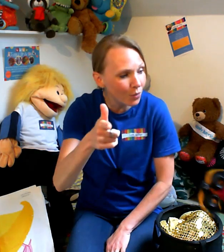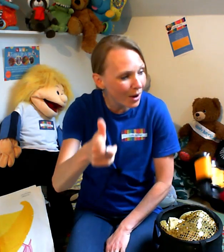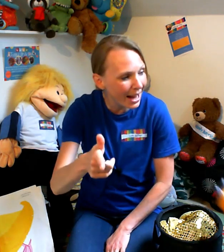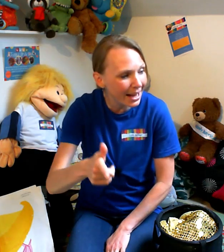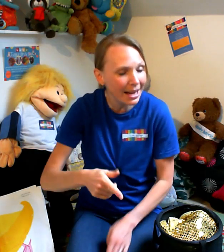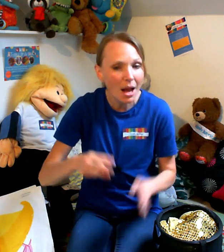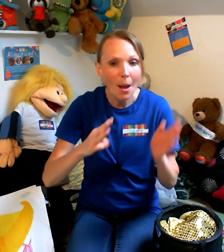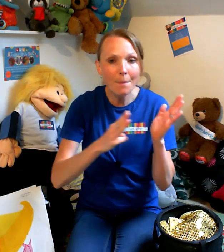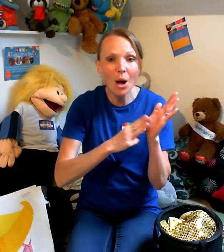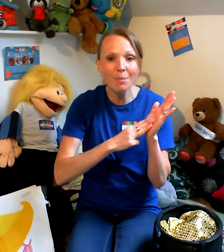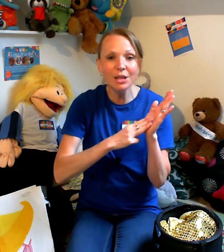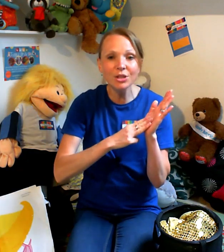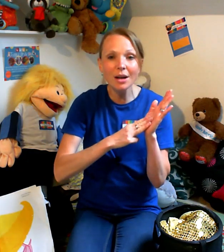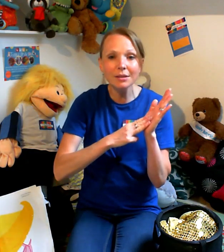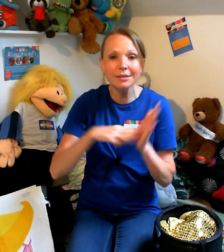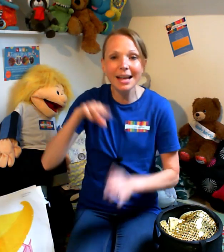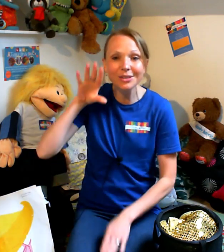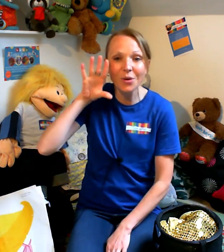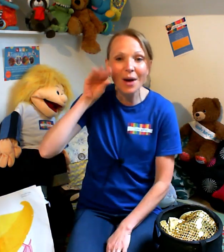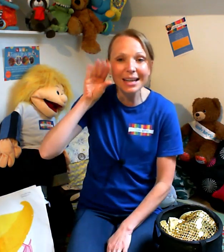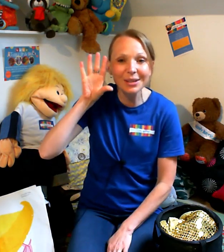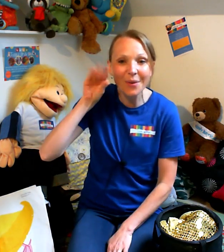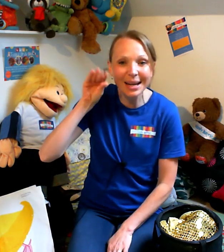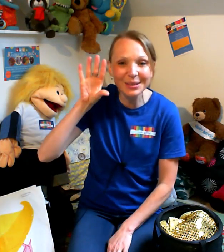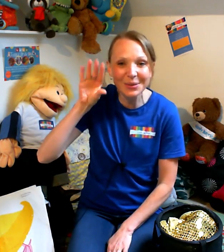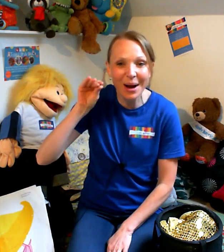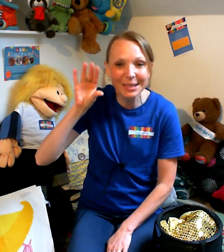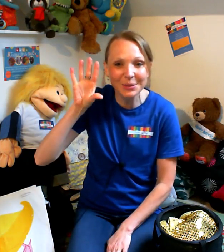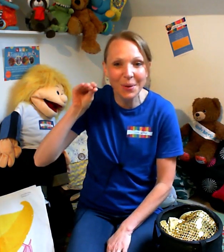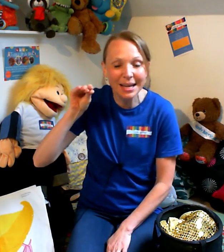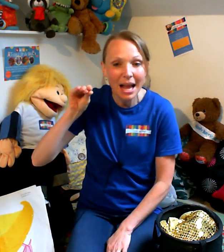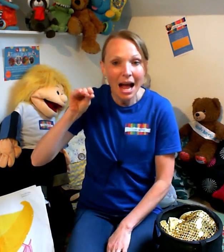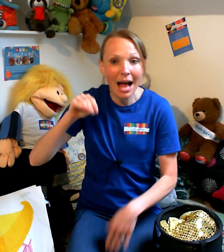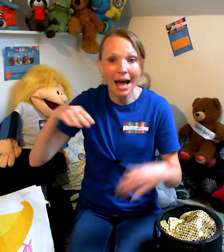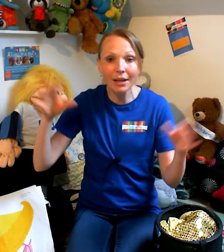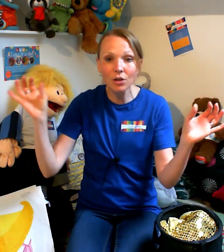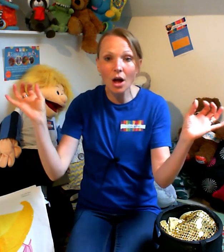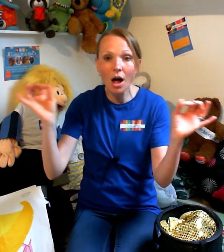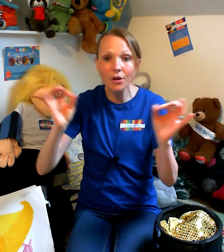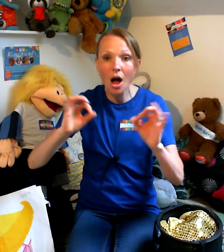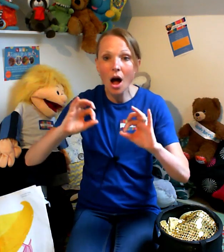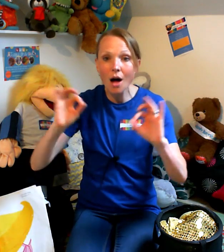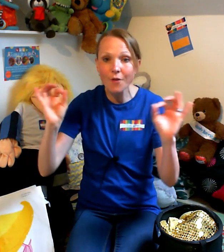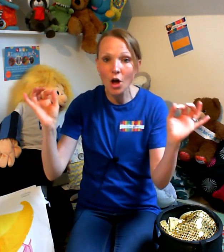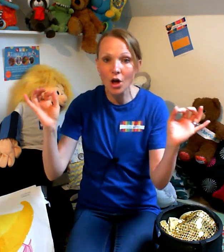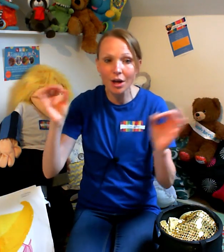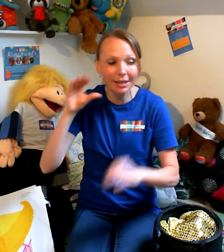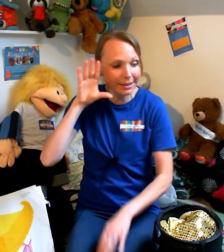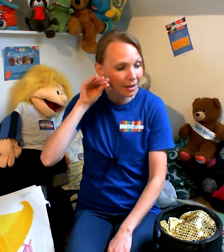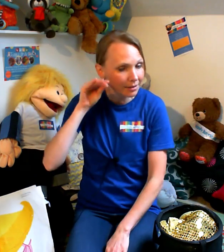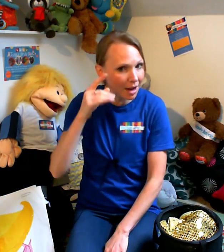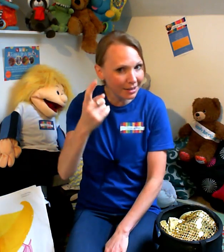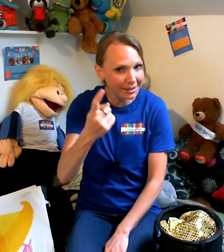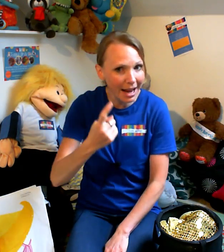away. Mummy duck said quack, quack, quack, quack, and none of her little ducks came